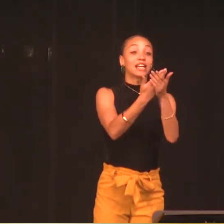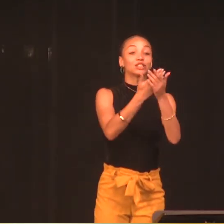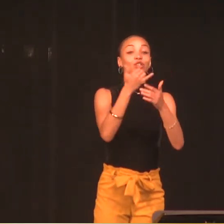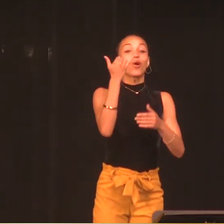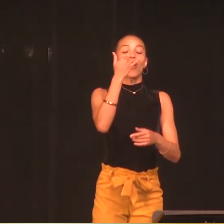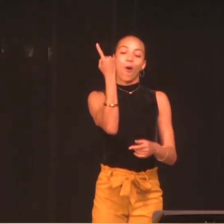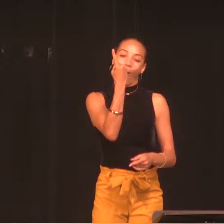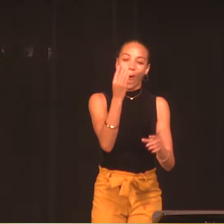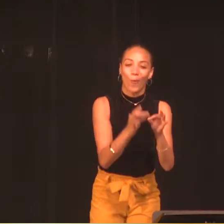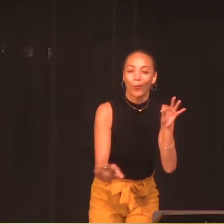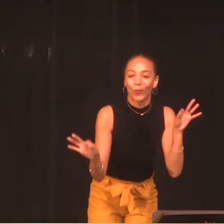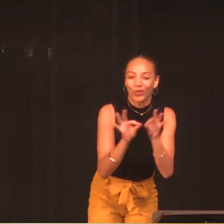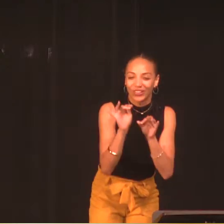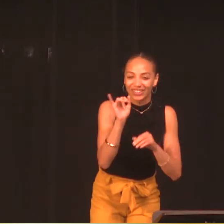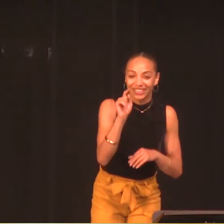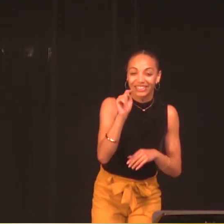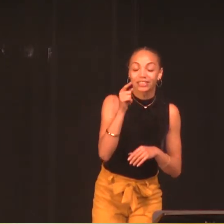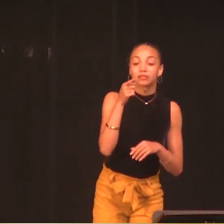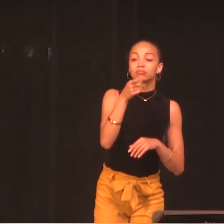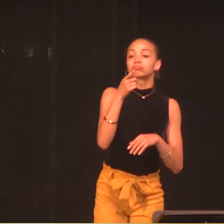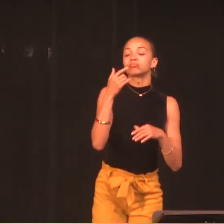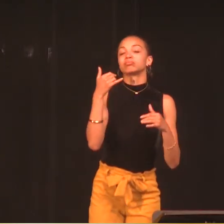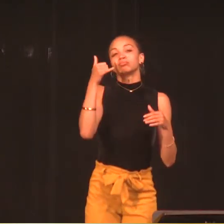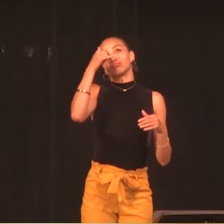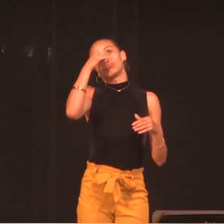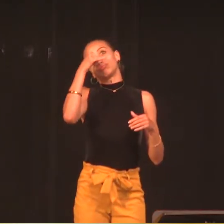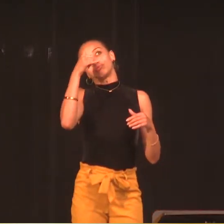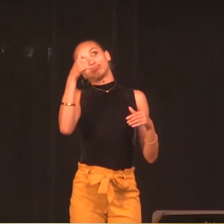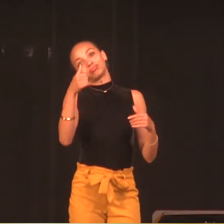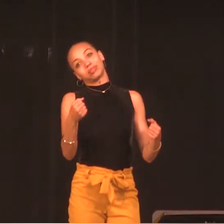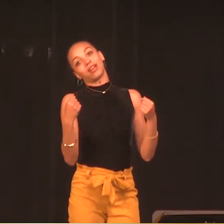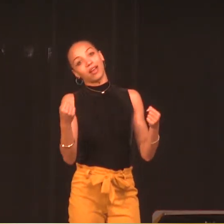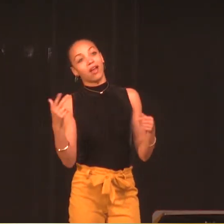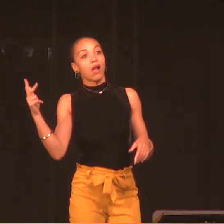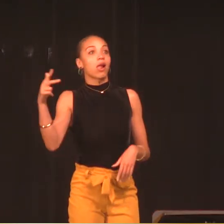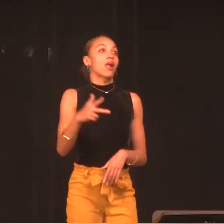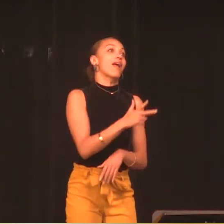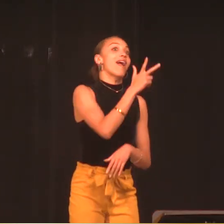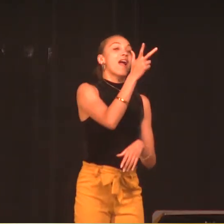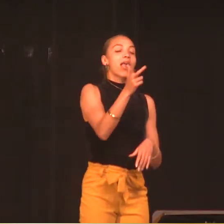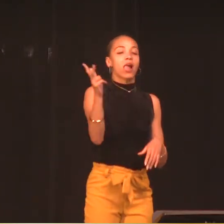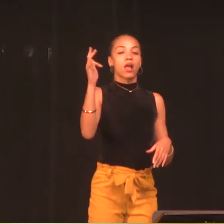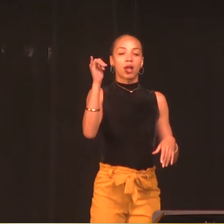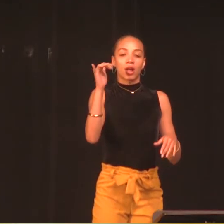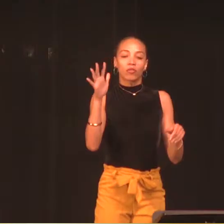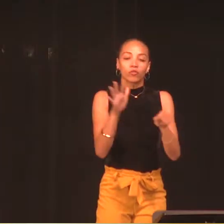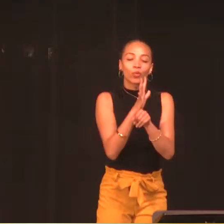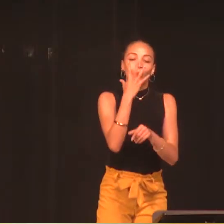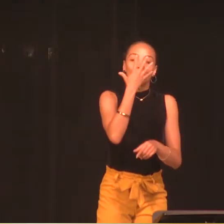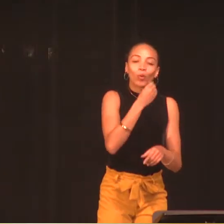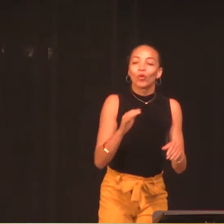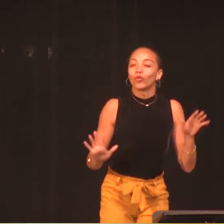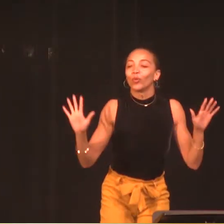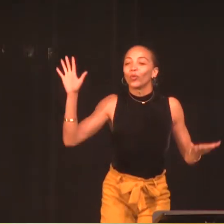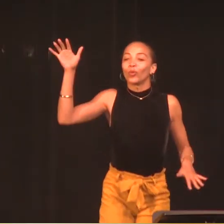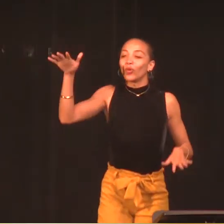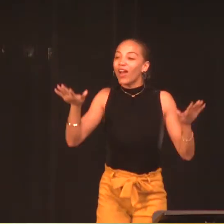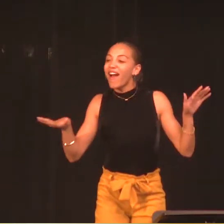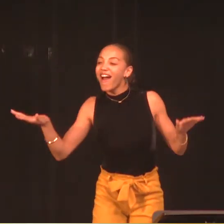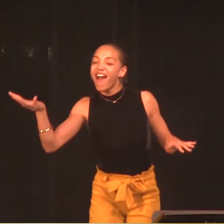As you navigate along that journey, remember that those stops along the road are always worth it. That path might be winding, but there